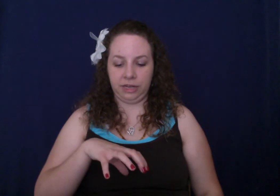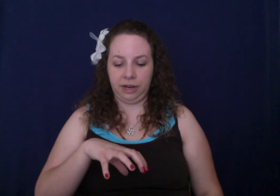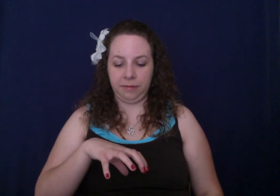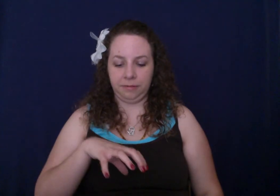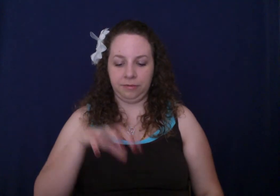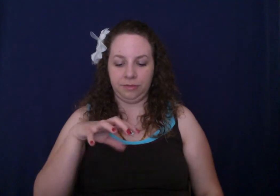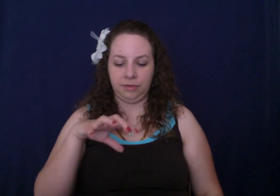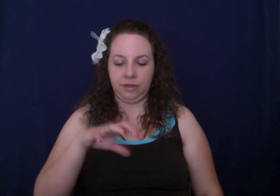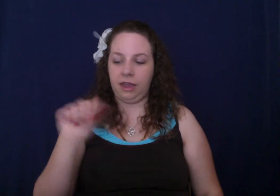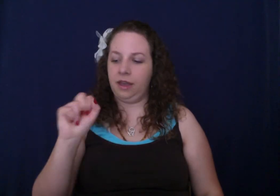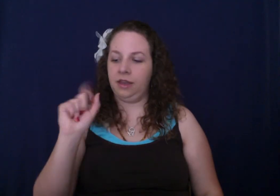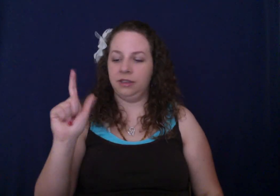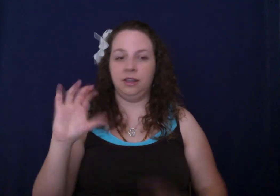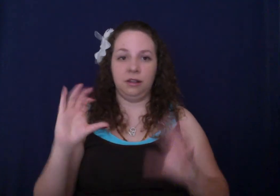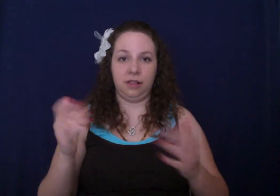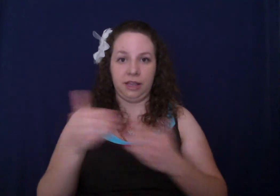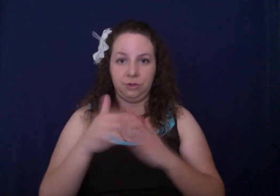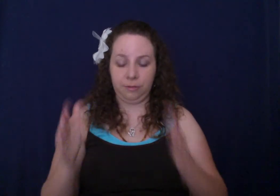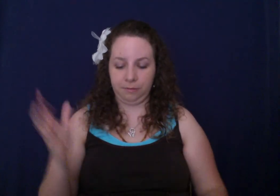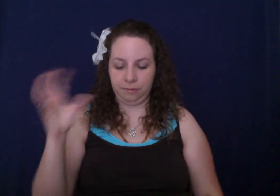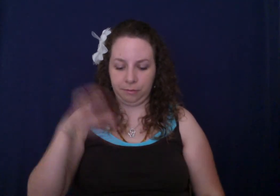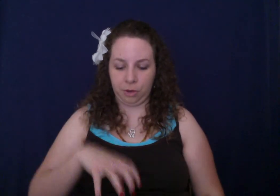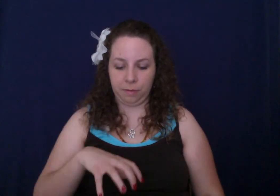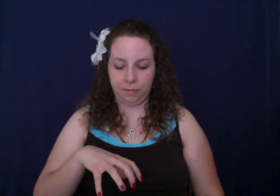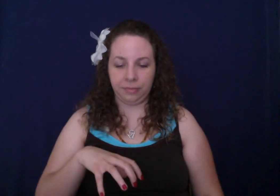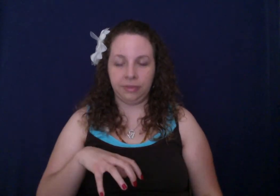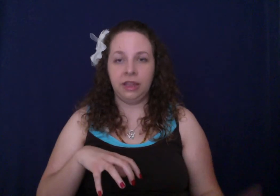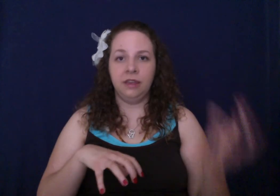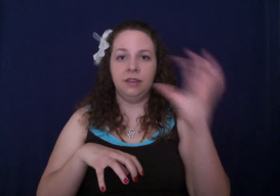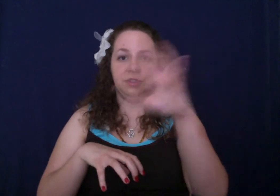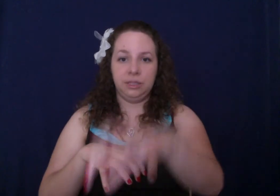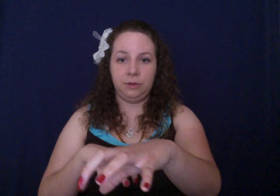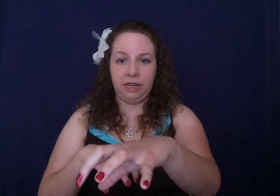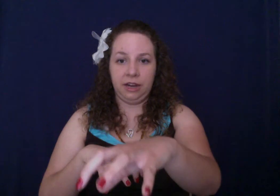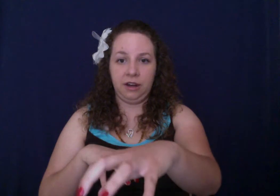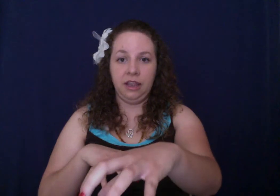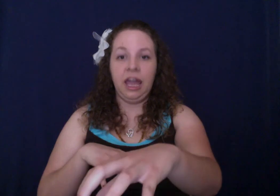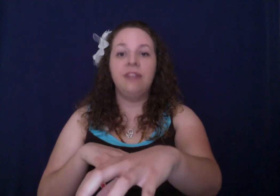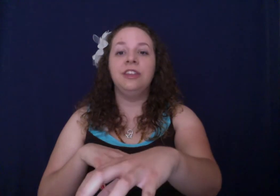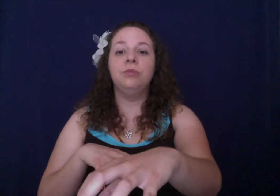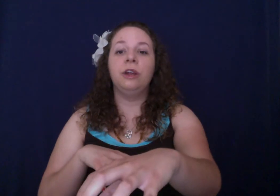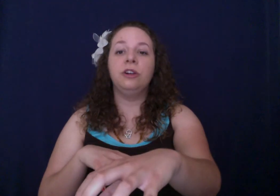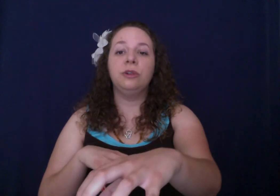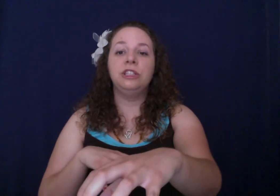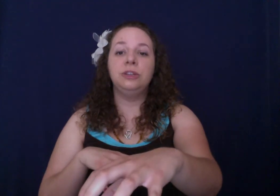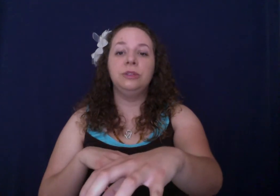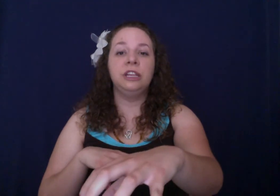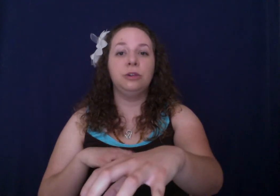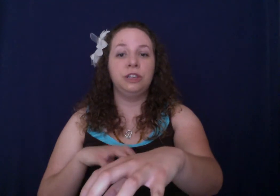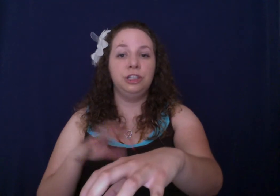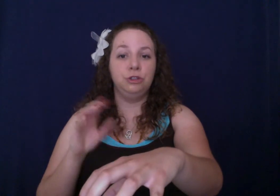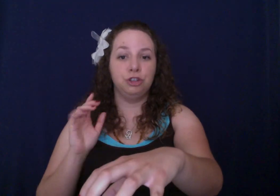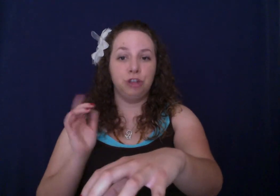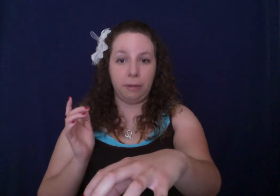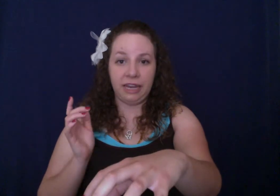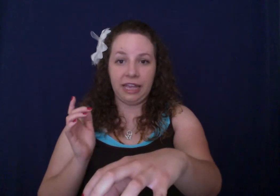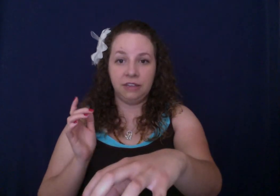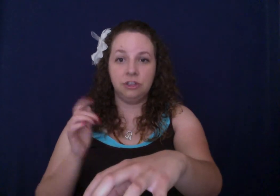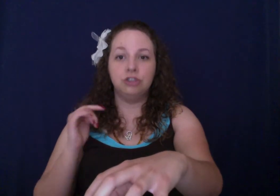here, ASL classroom, boom. This one here, and then what you're going to do is that you're going to use your dominant hand to